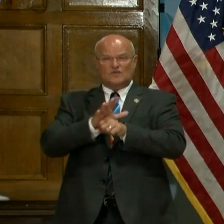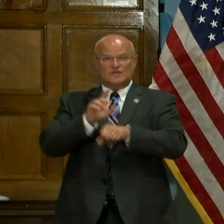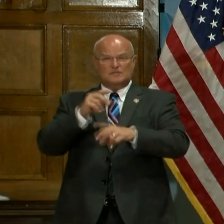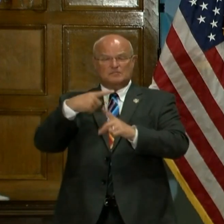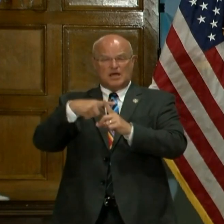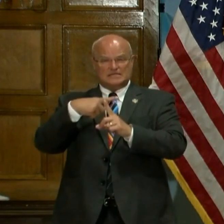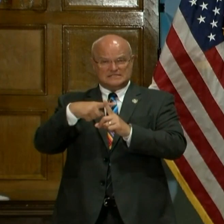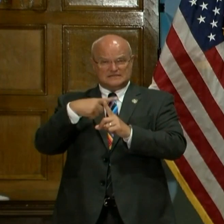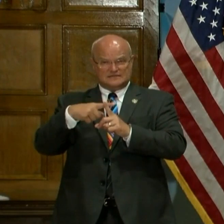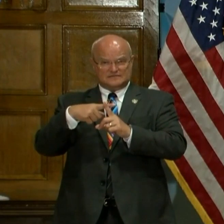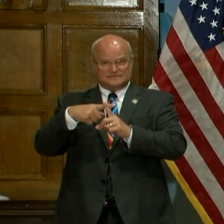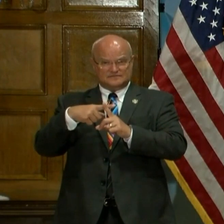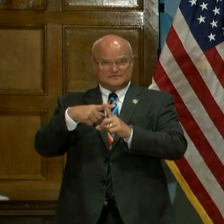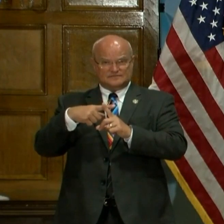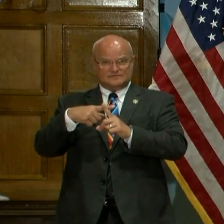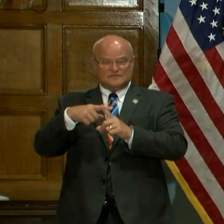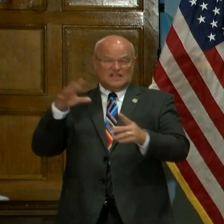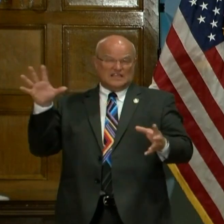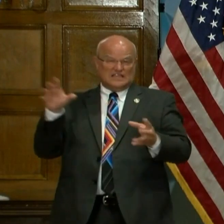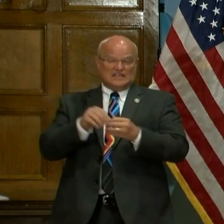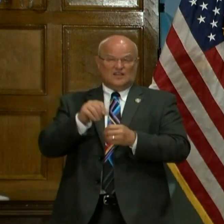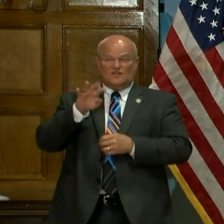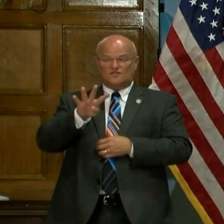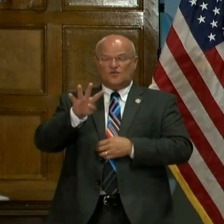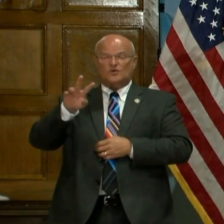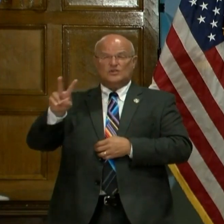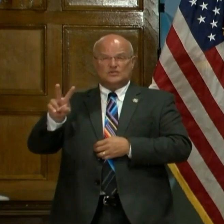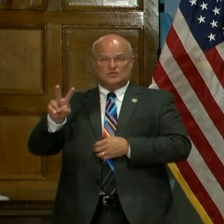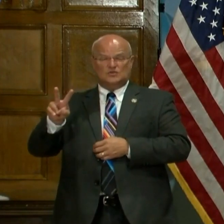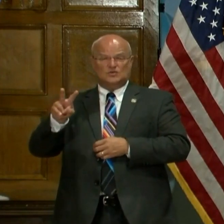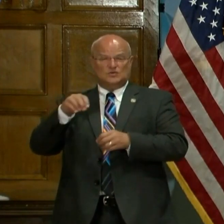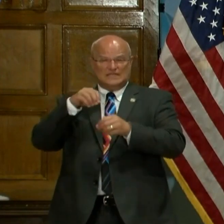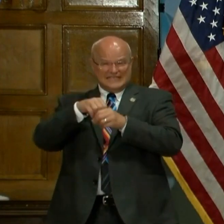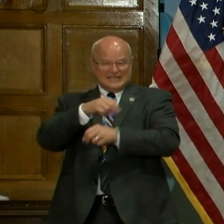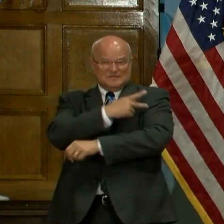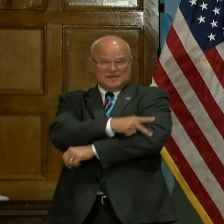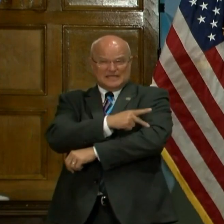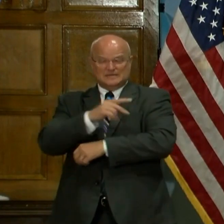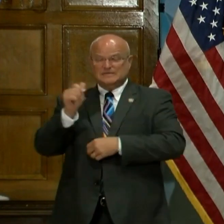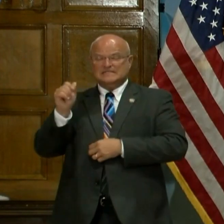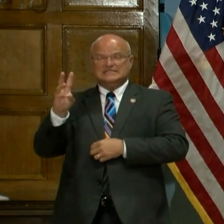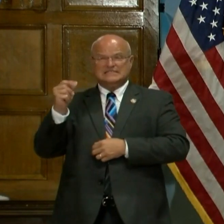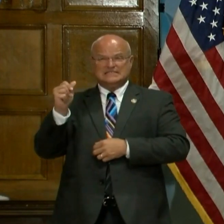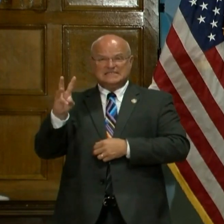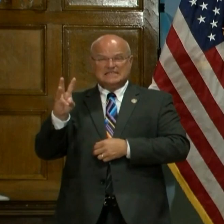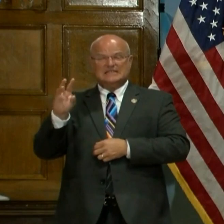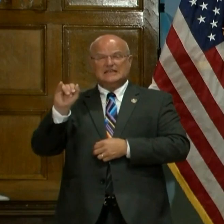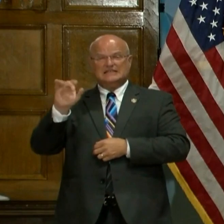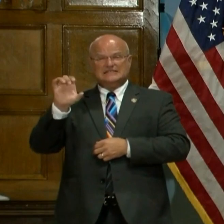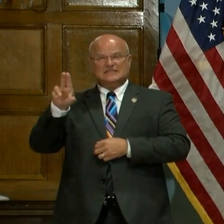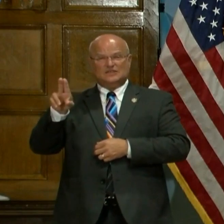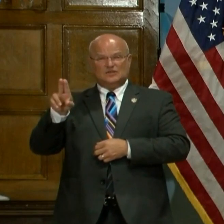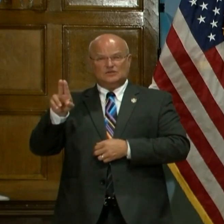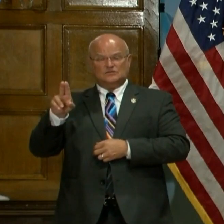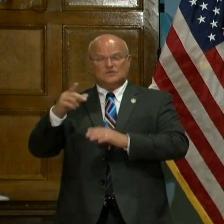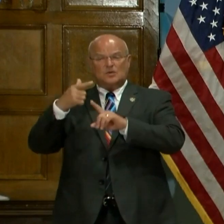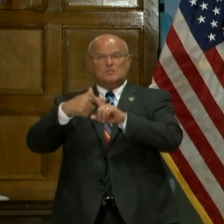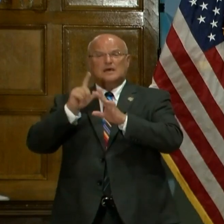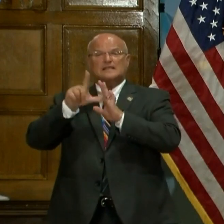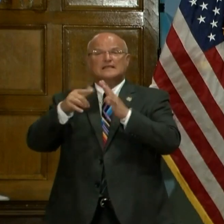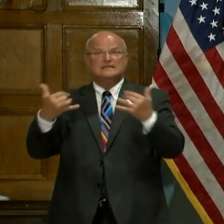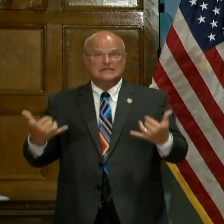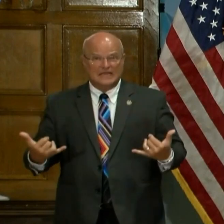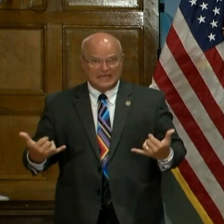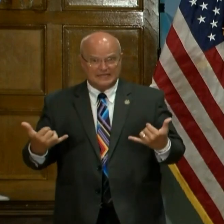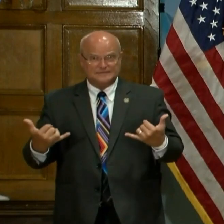positives. All right, we had a total of 42 inpatients that were COVID positive, but 16 of those were ICU patients. So you go a month later